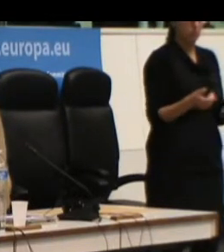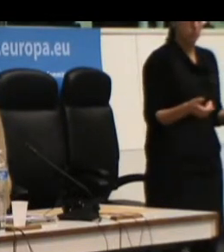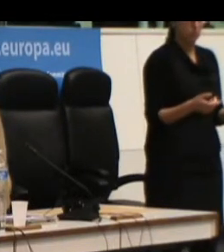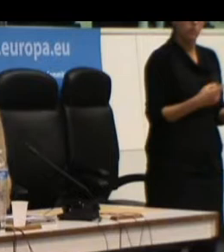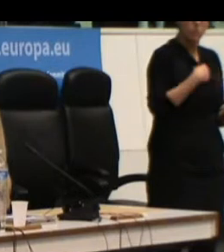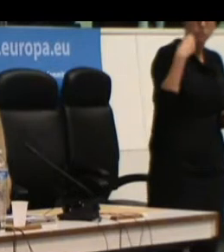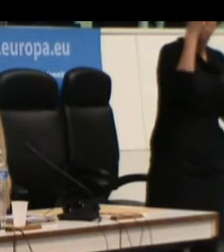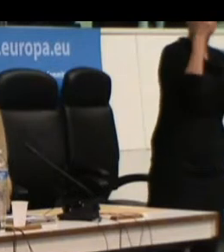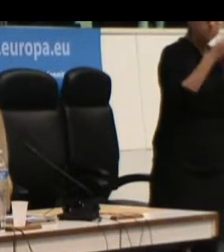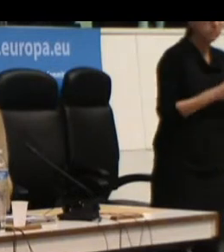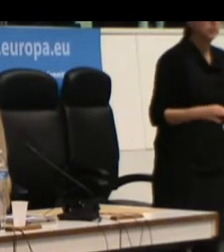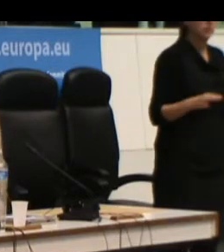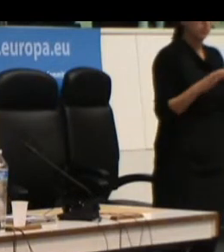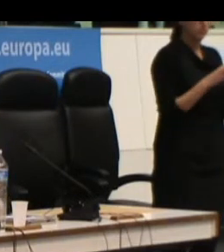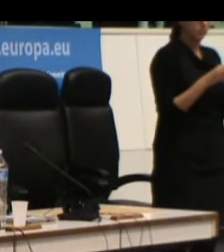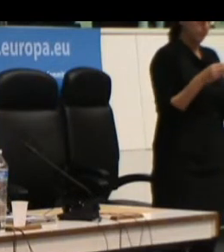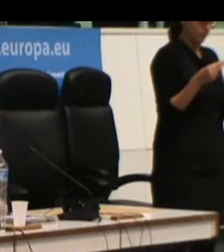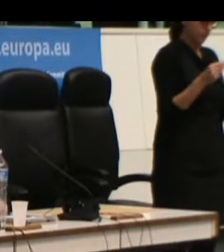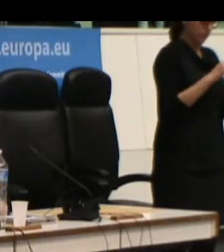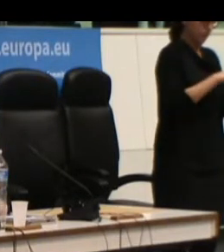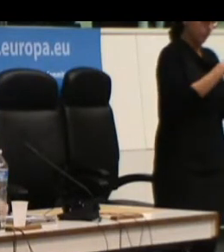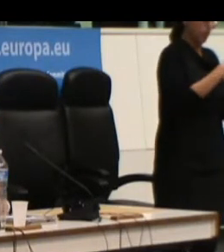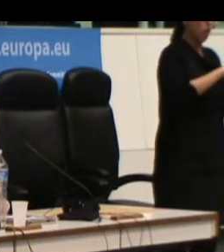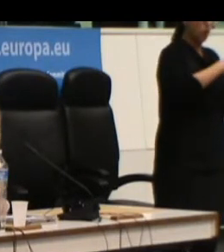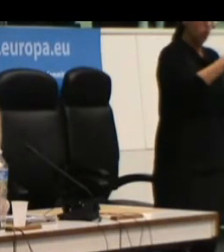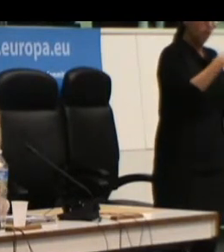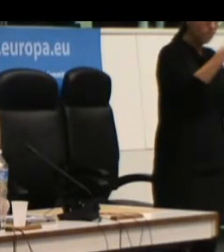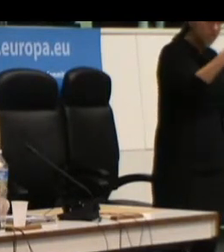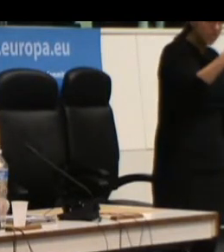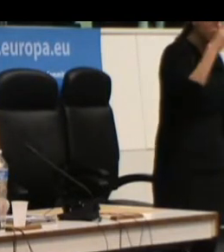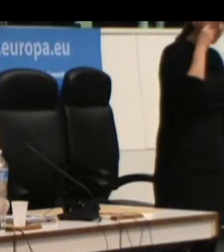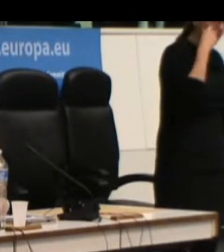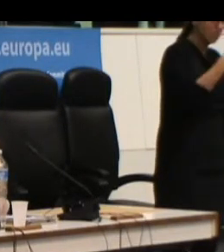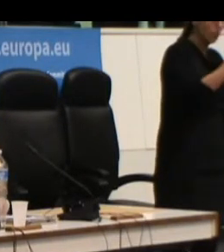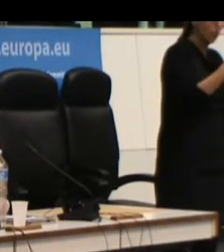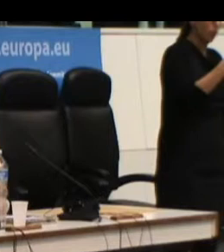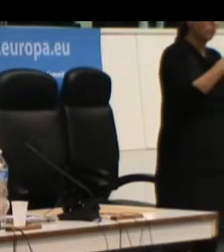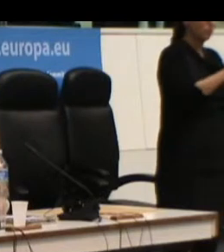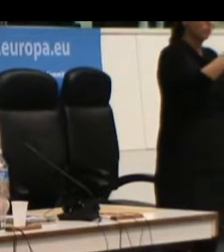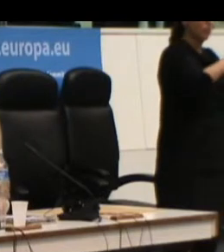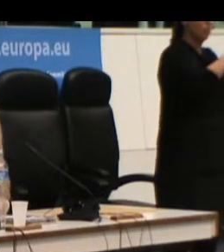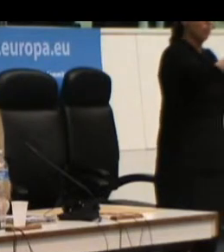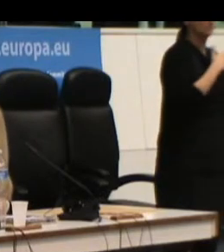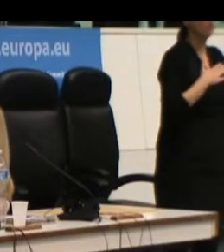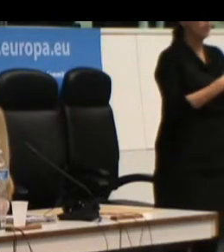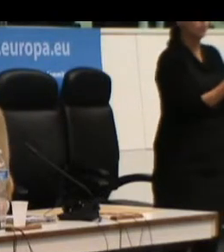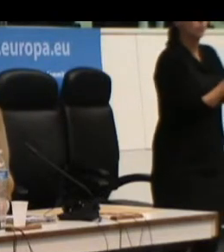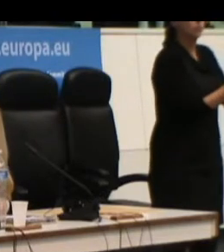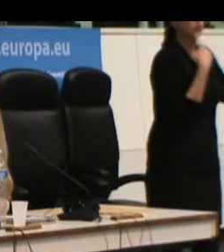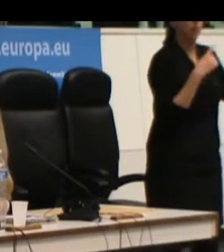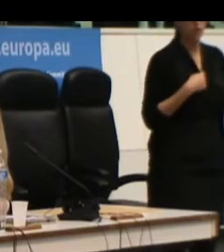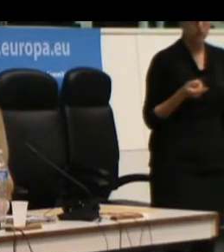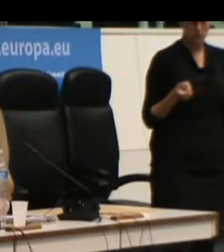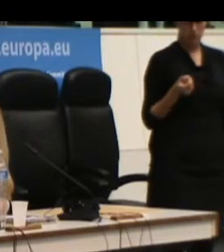feel it's very important that the actual physical offer should be something that you want to use, and not something which is frankly